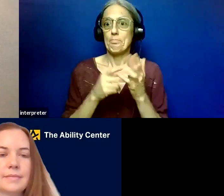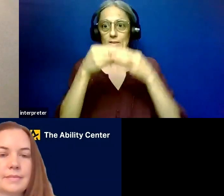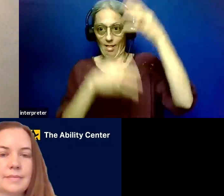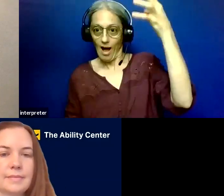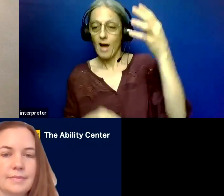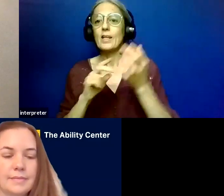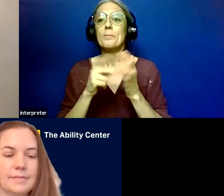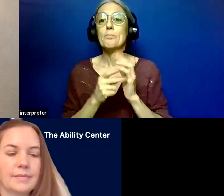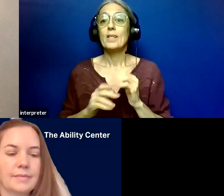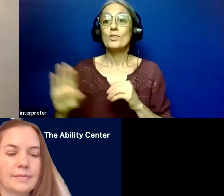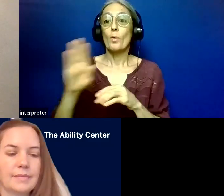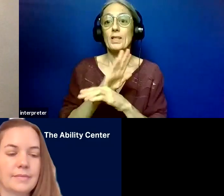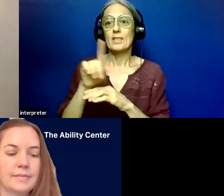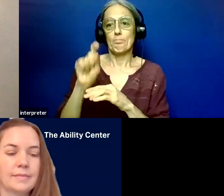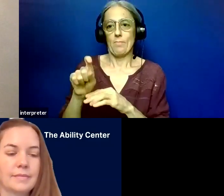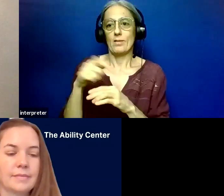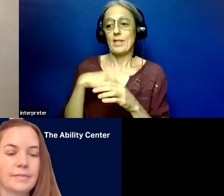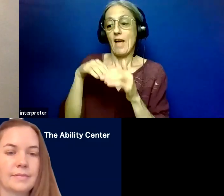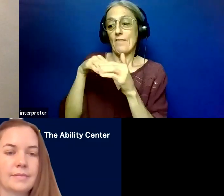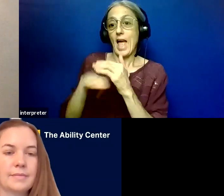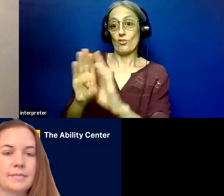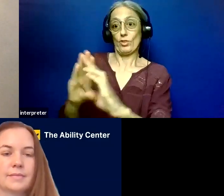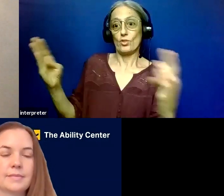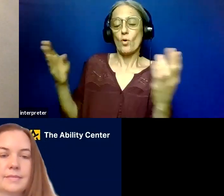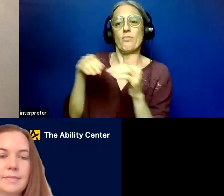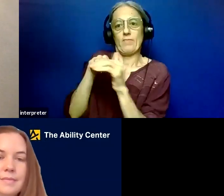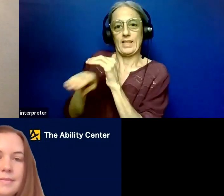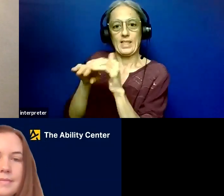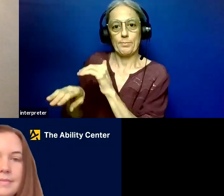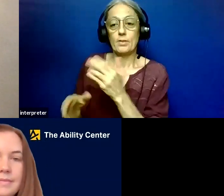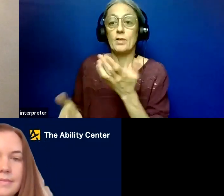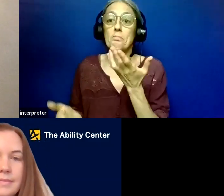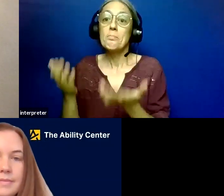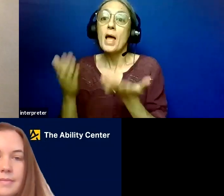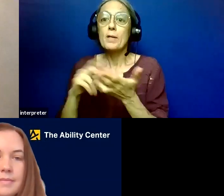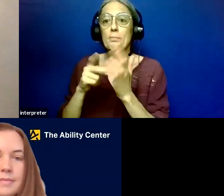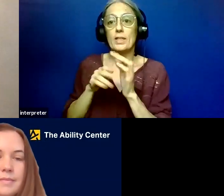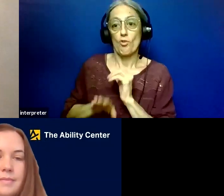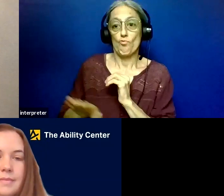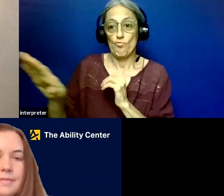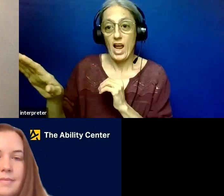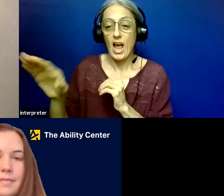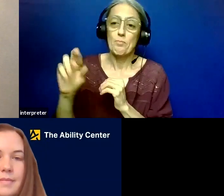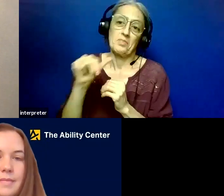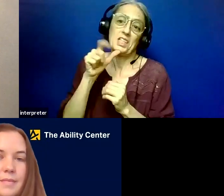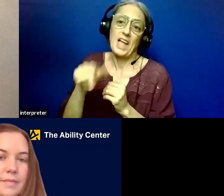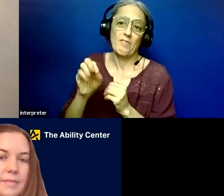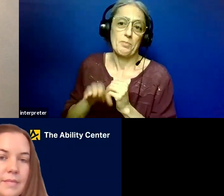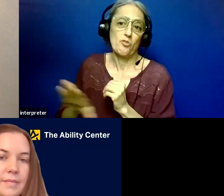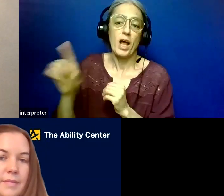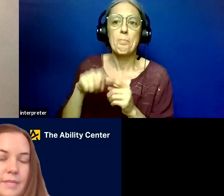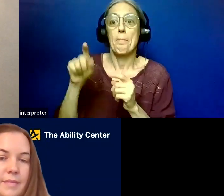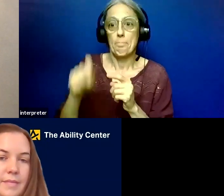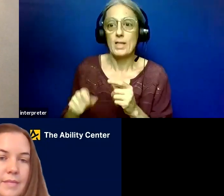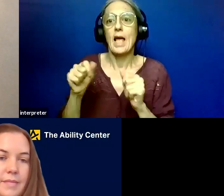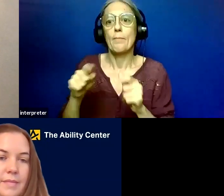your business has to have an accessible entrance. That might or might not mean a ramp, but it does mean accessible.